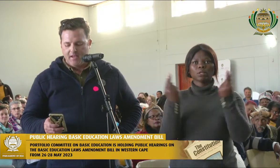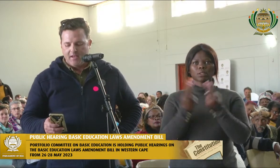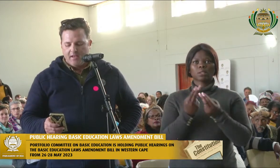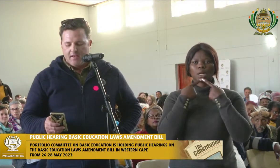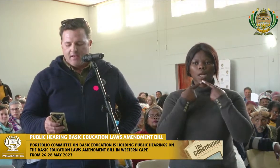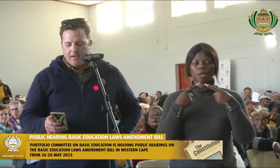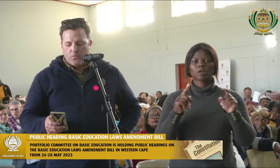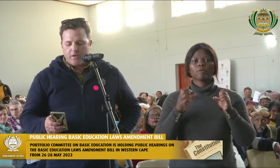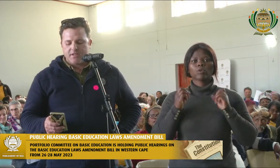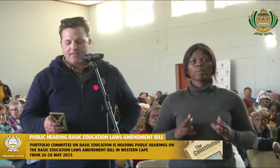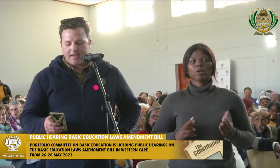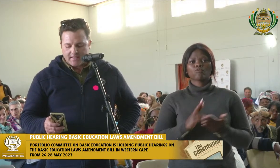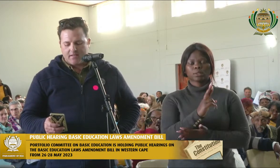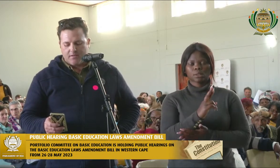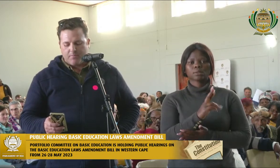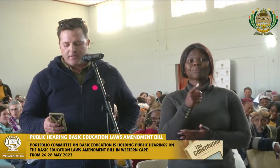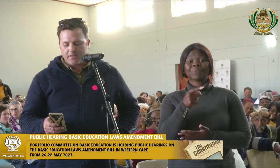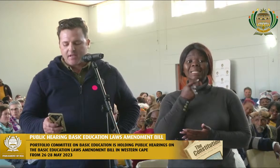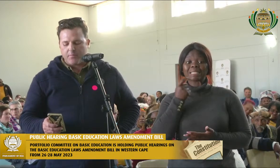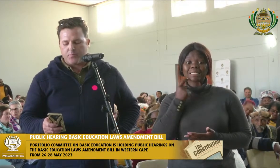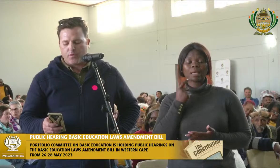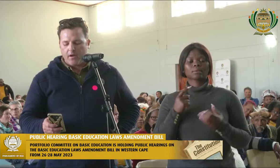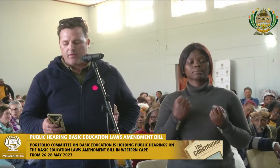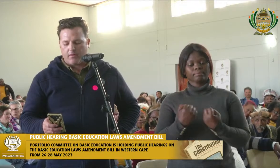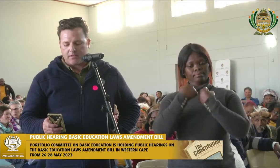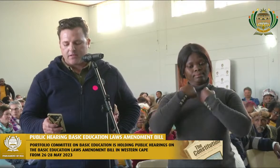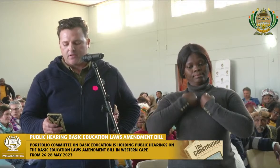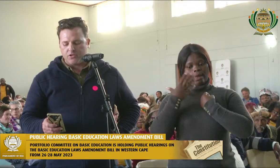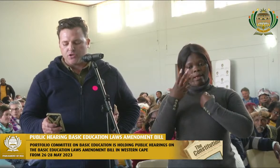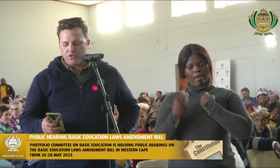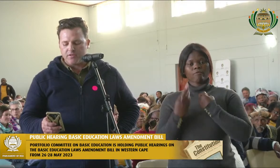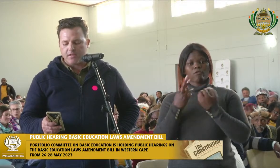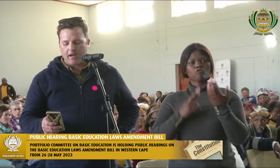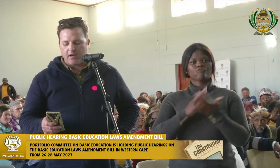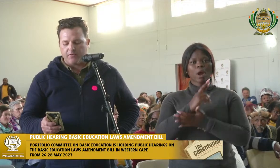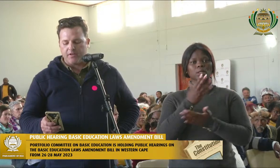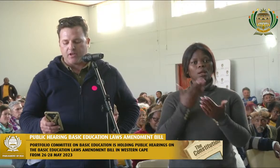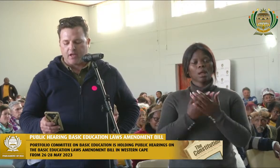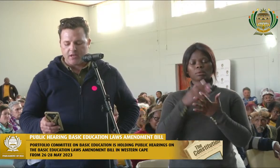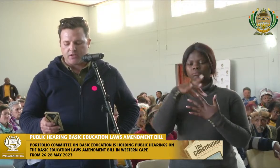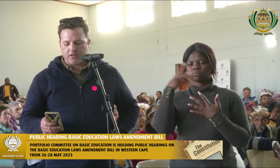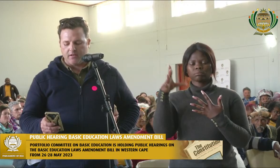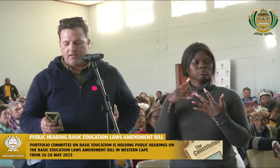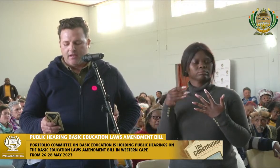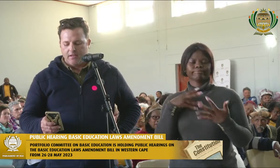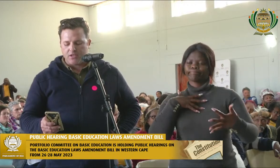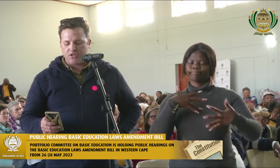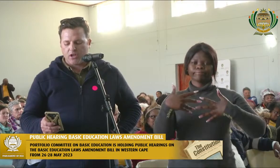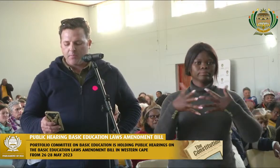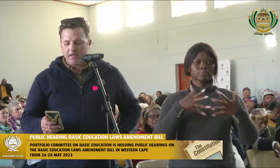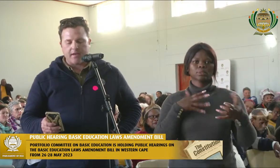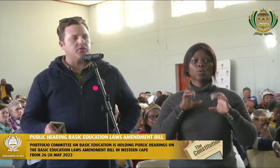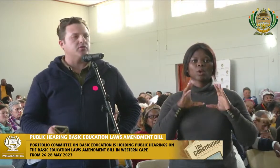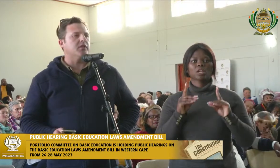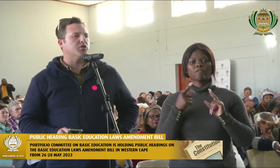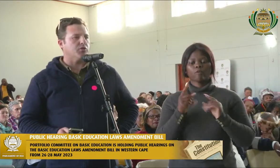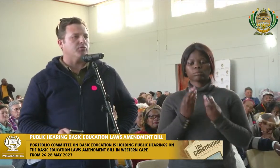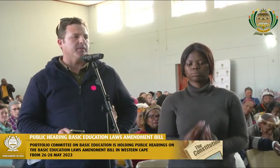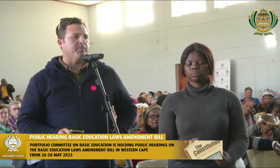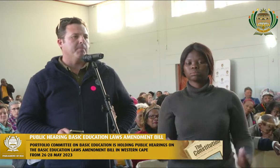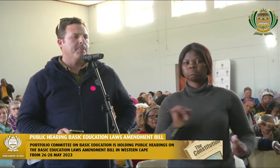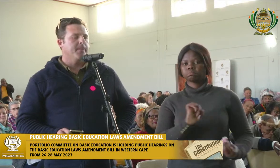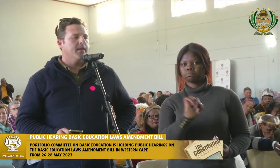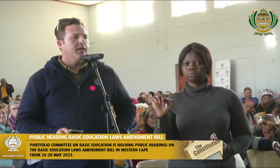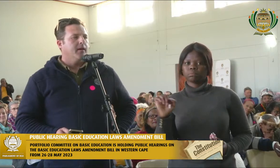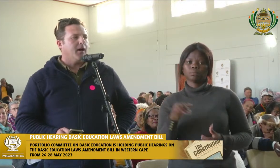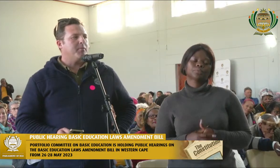Rights, which states, parents have a prior right to choose the kind of education that shall be given to their